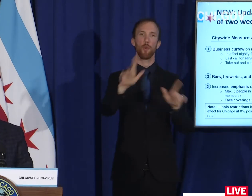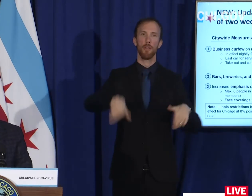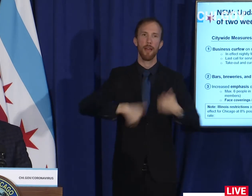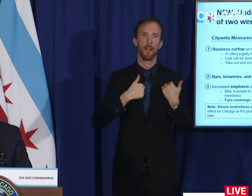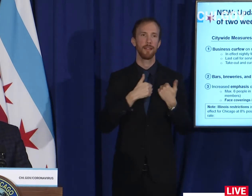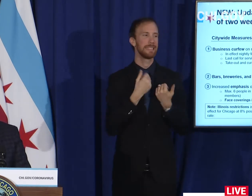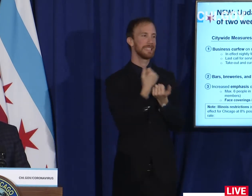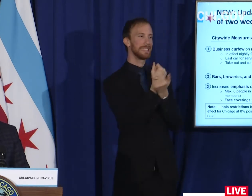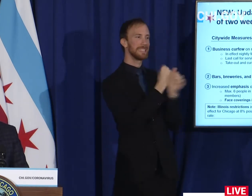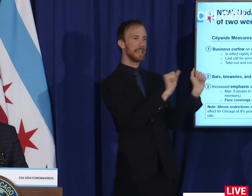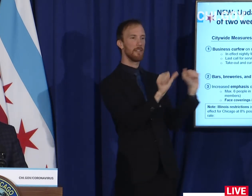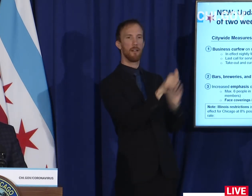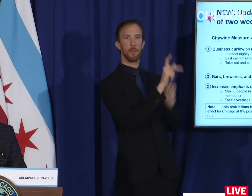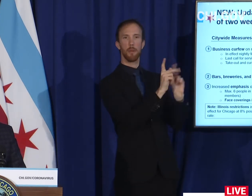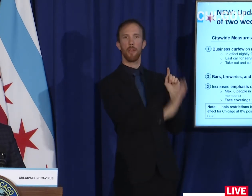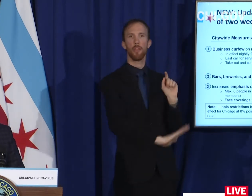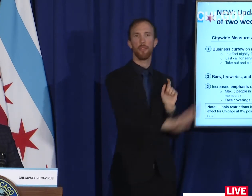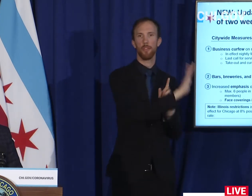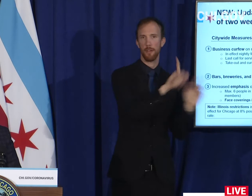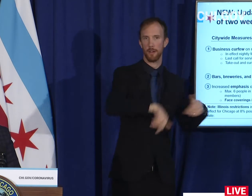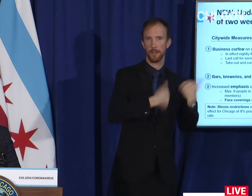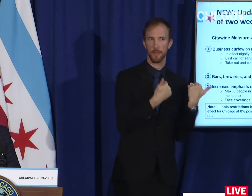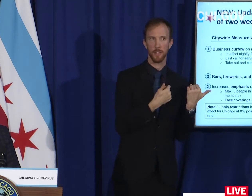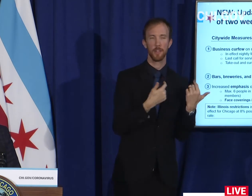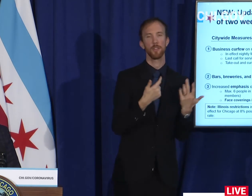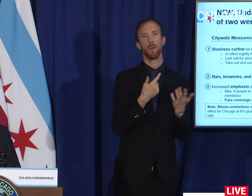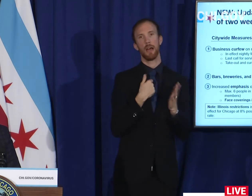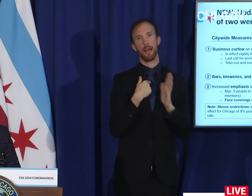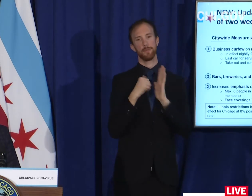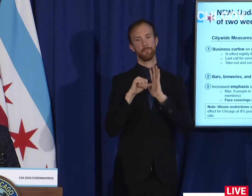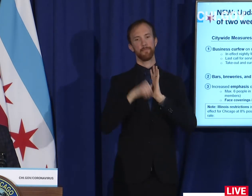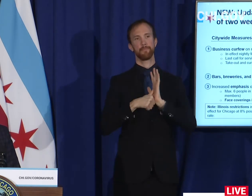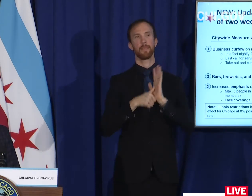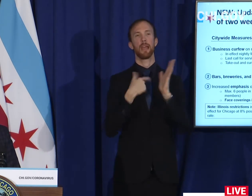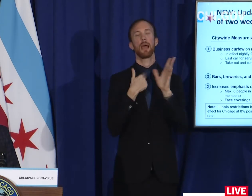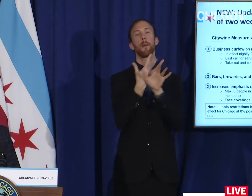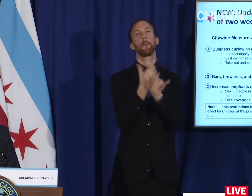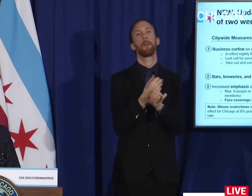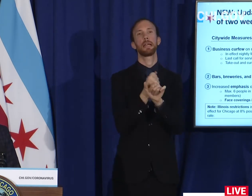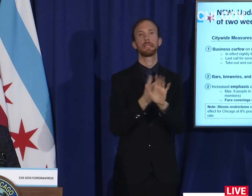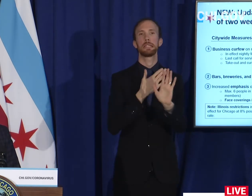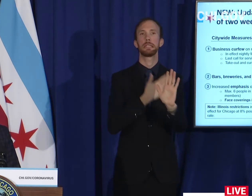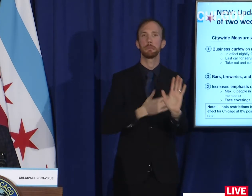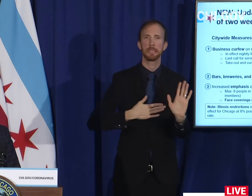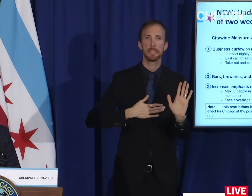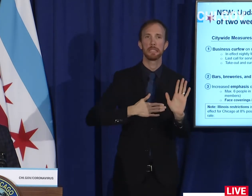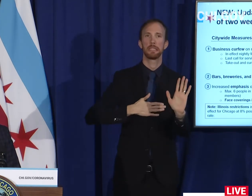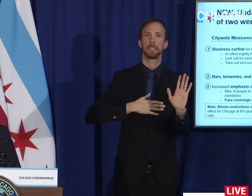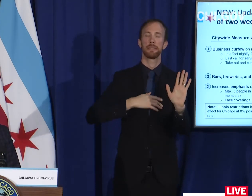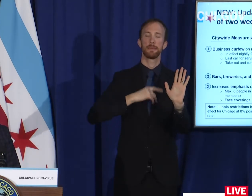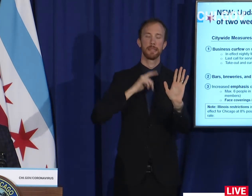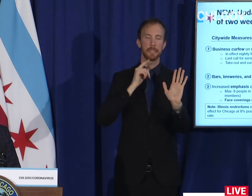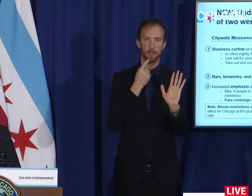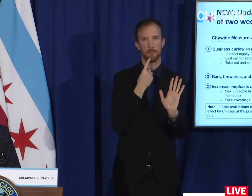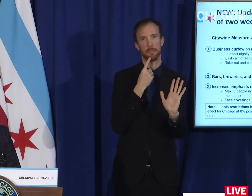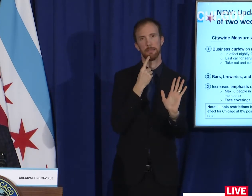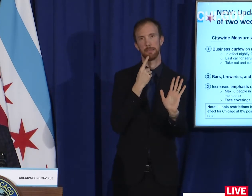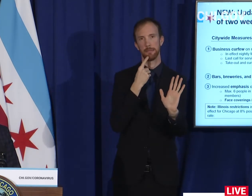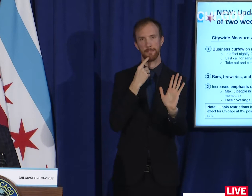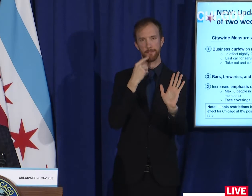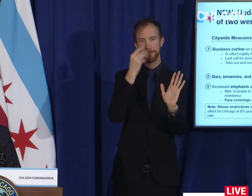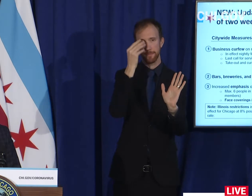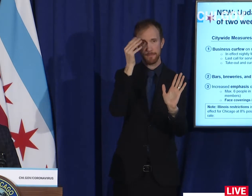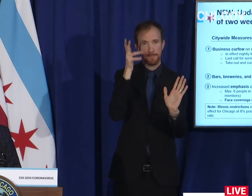I urge you, I beg you, to take this case surge seriously. It is frightening.